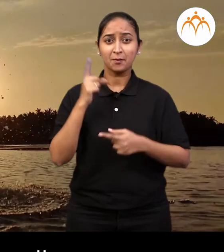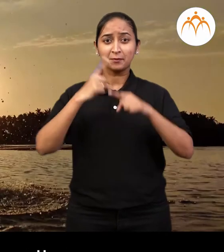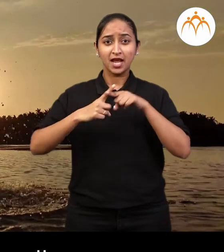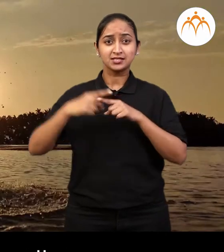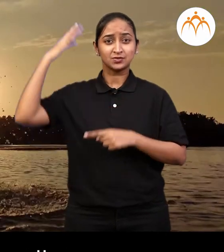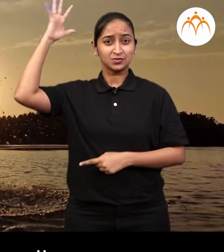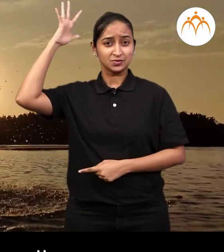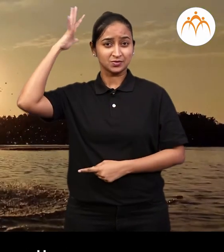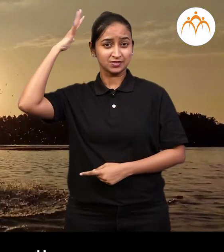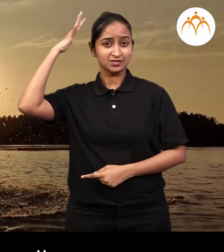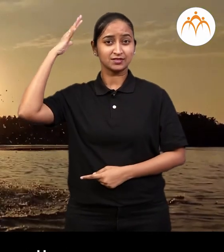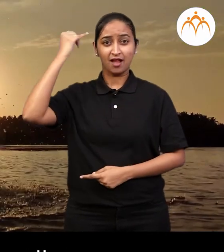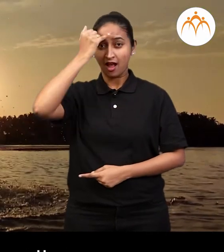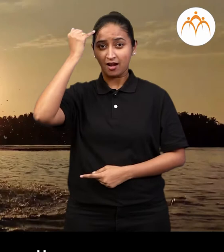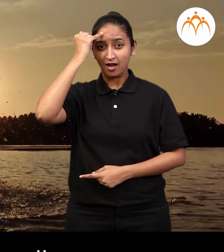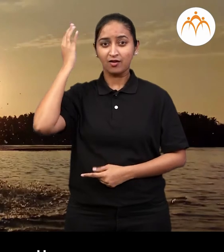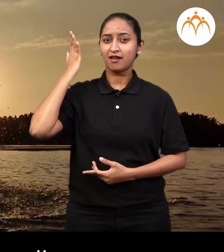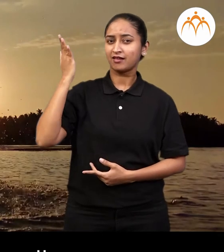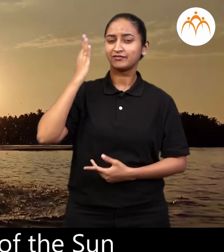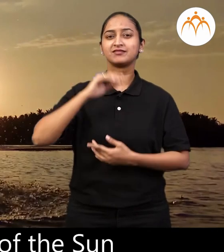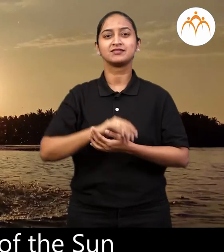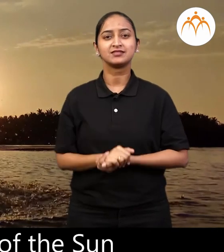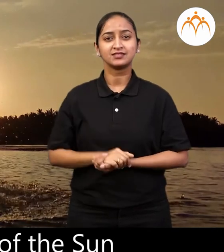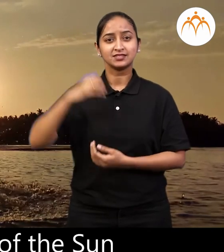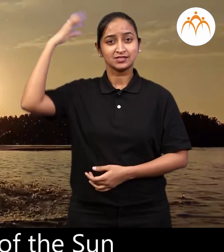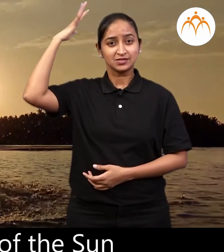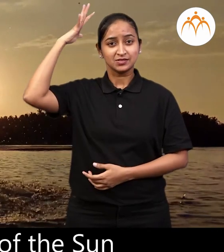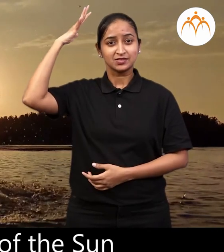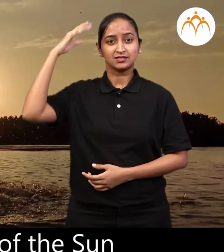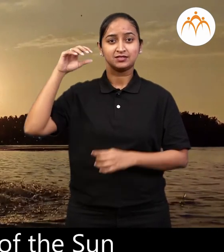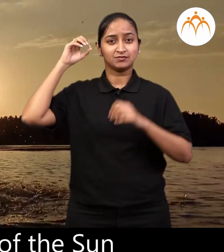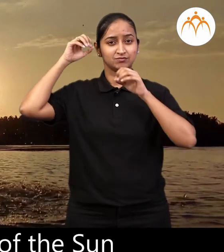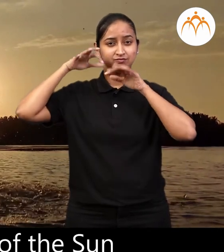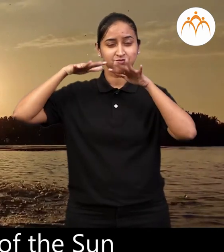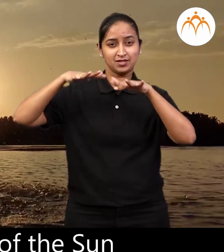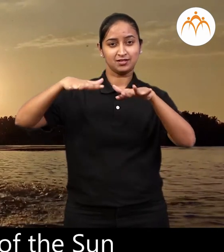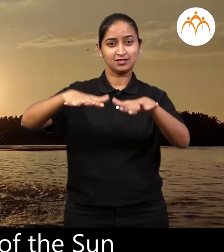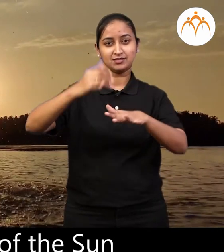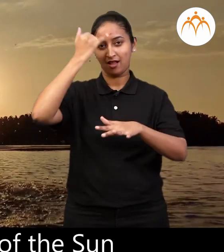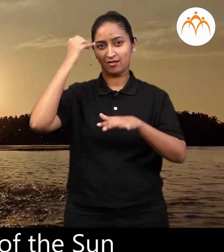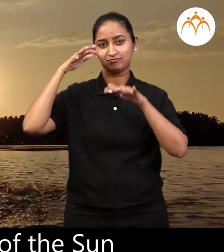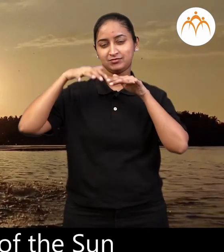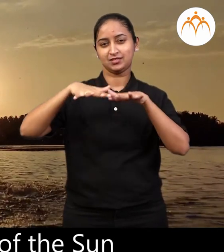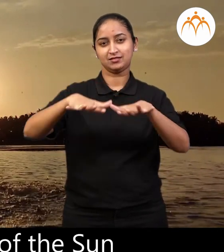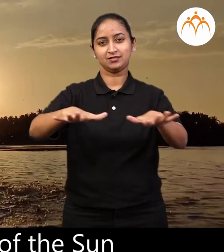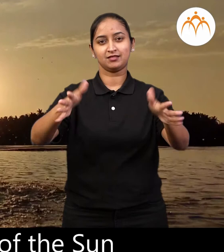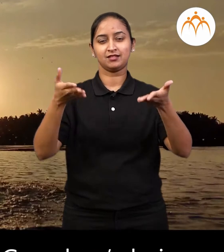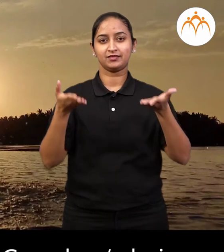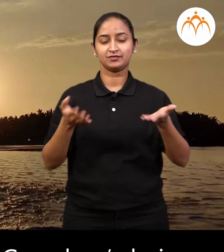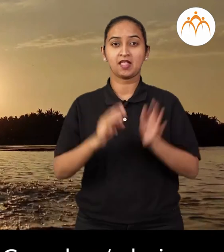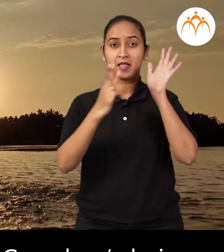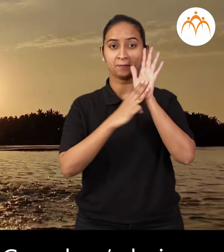The sun is also yellow. The yellow light of the sun spreads